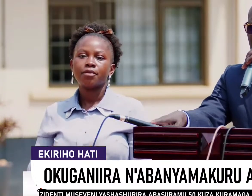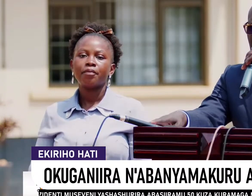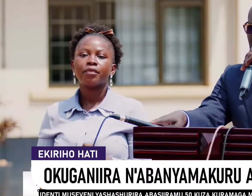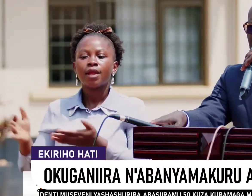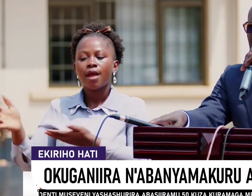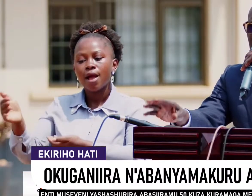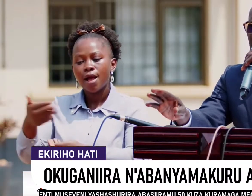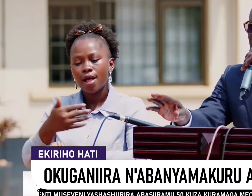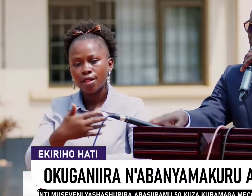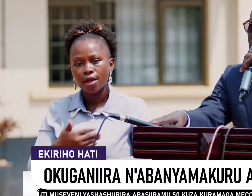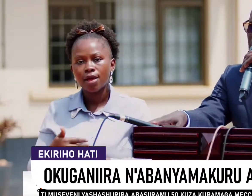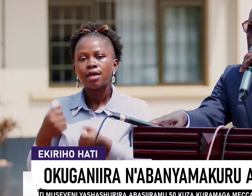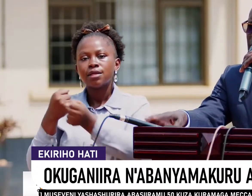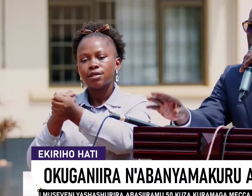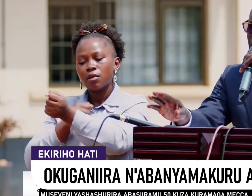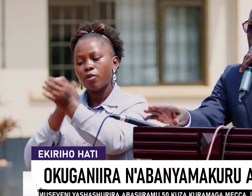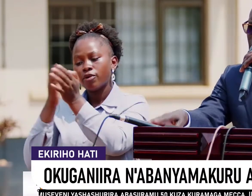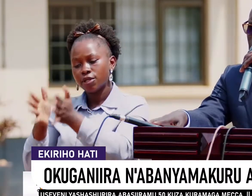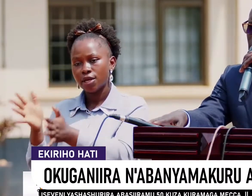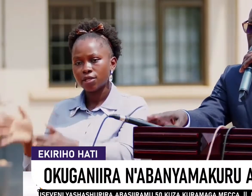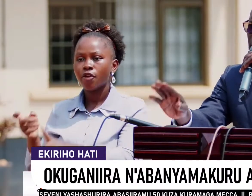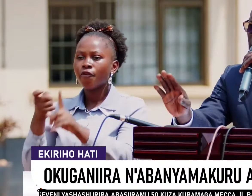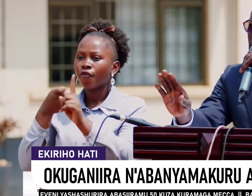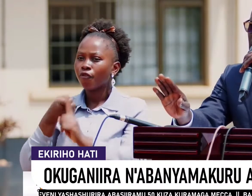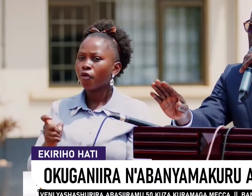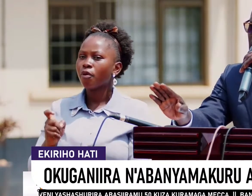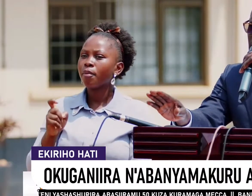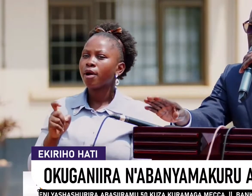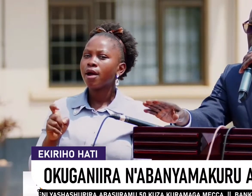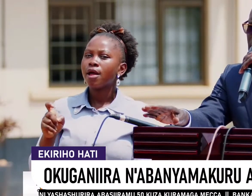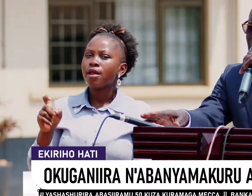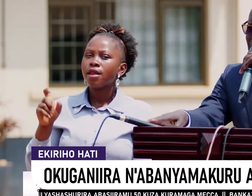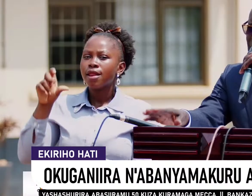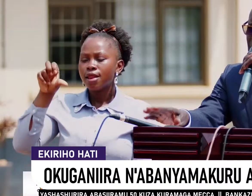to gather supporters from